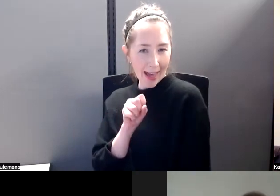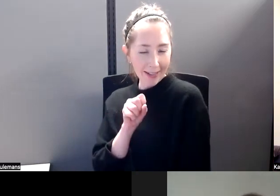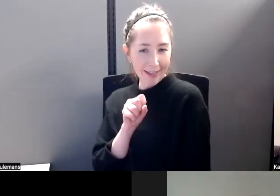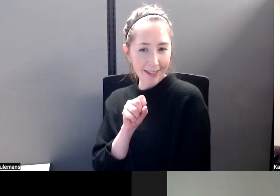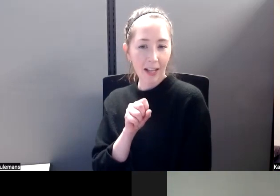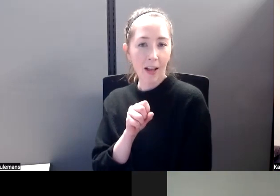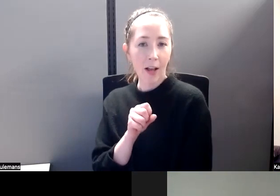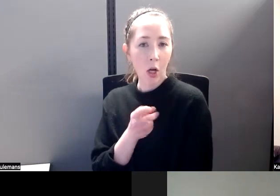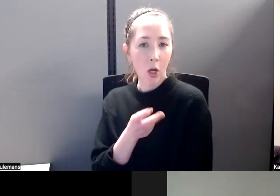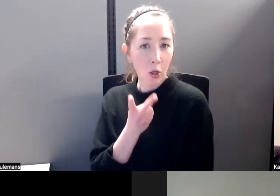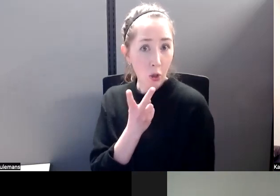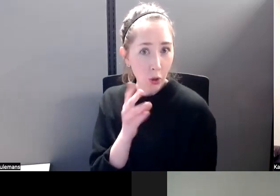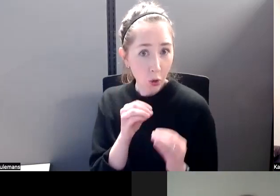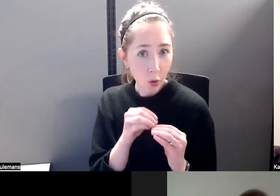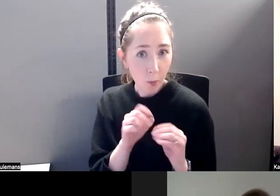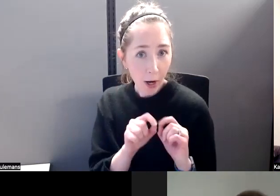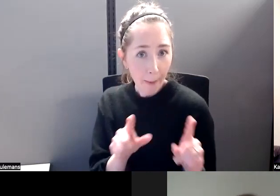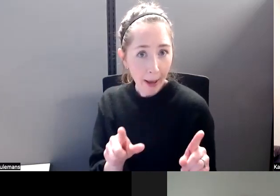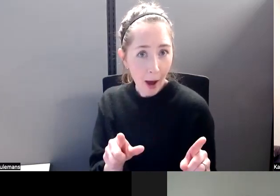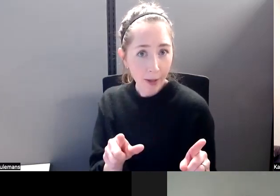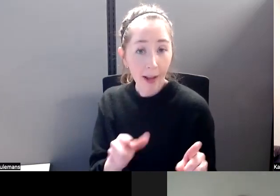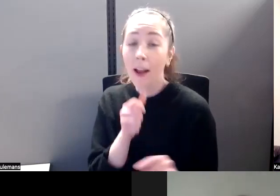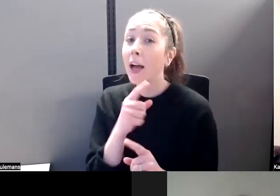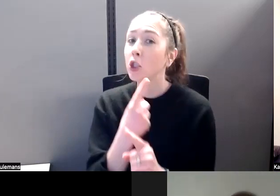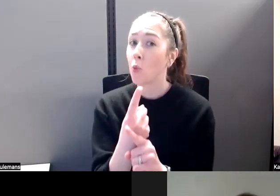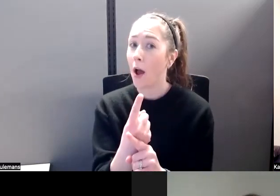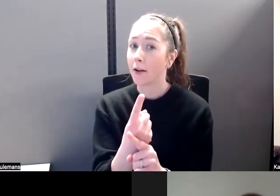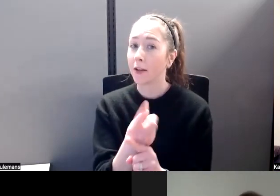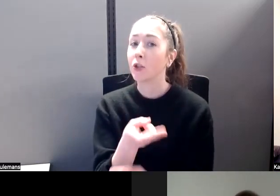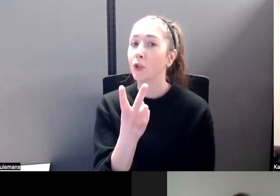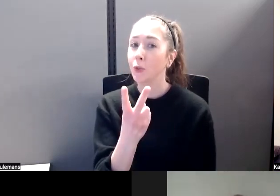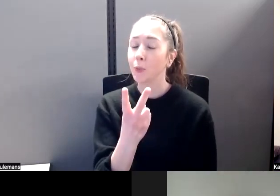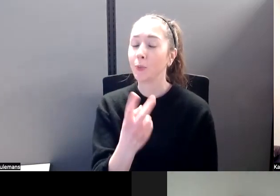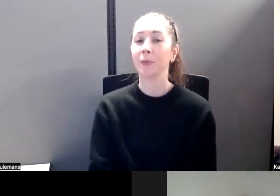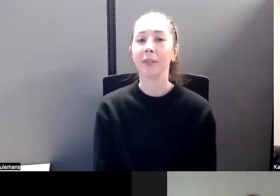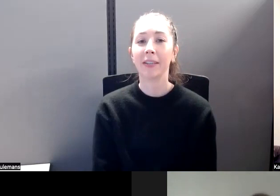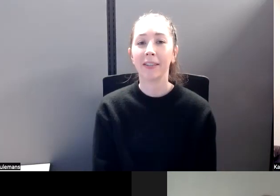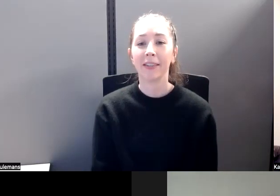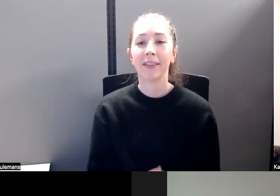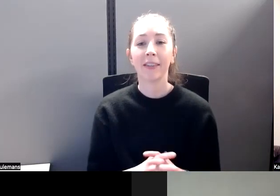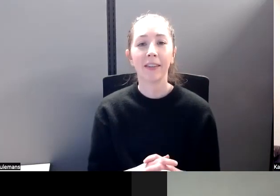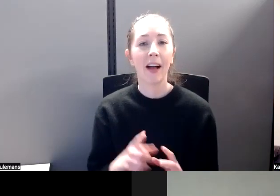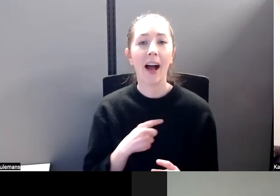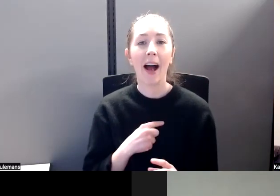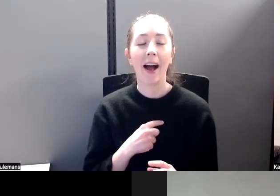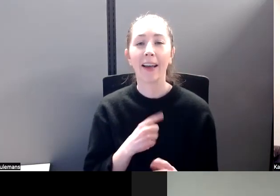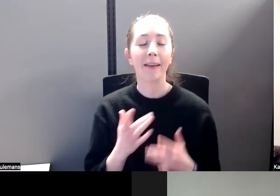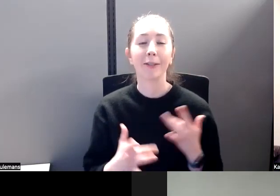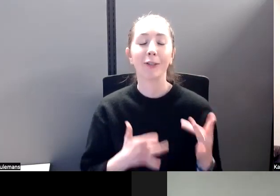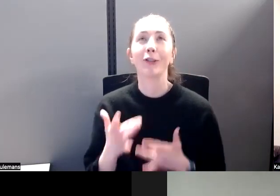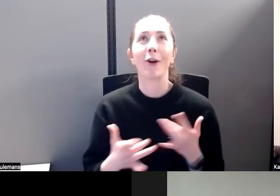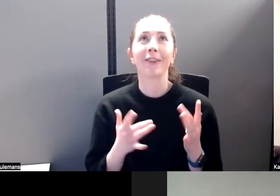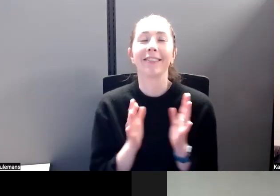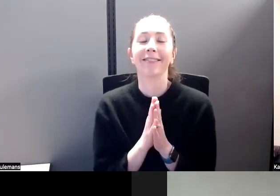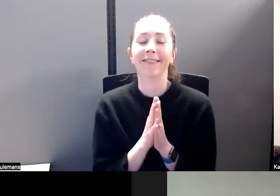yes. There's two more movies coming out, guys. Not just one, we have two. And I am stoked about it. Stoked